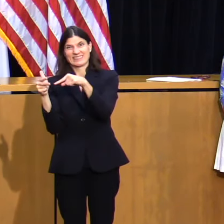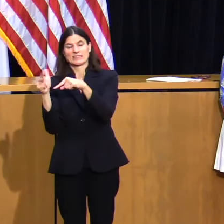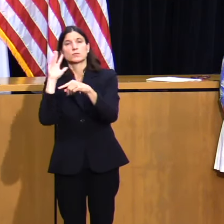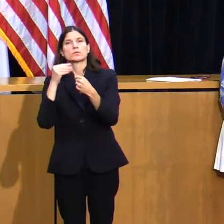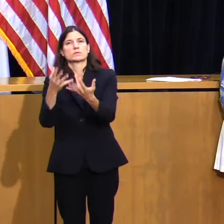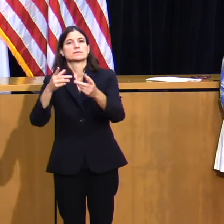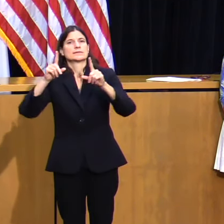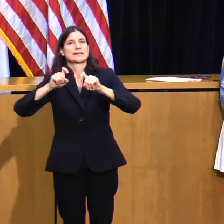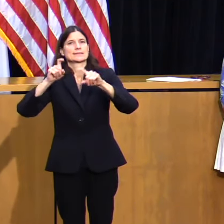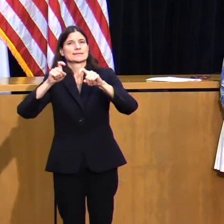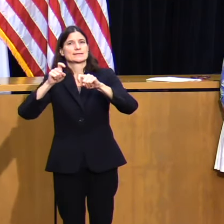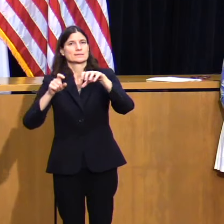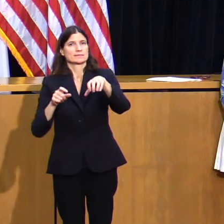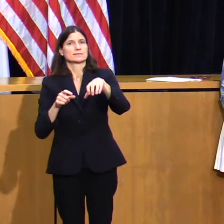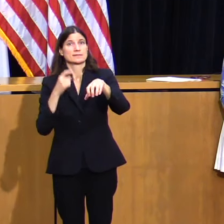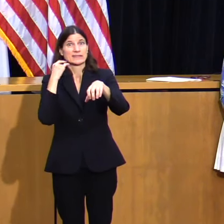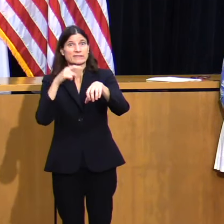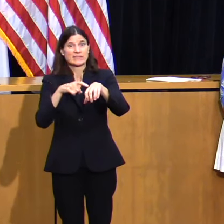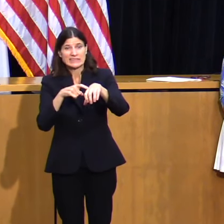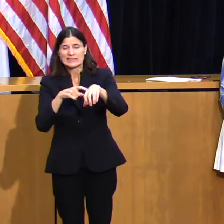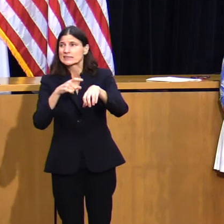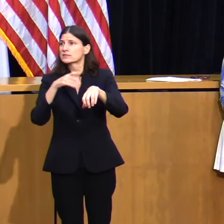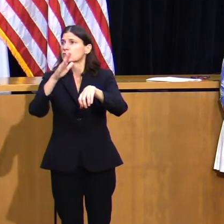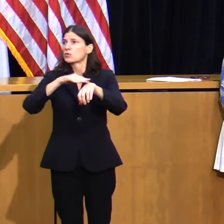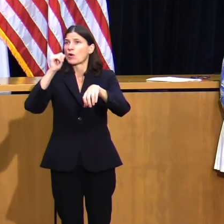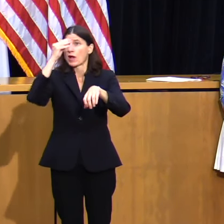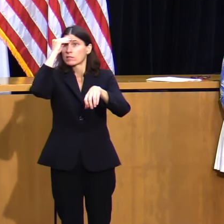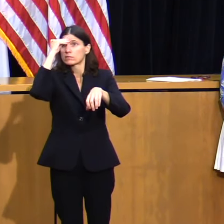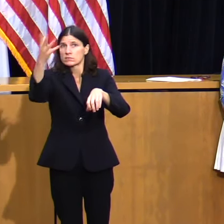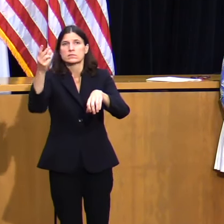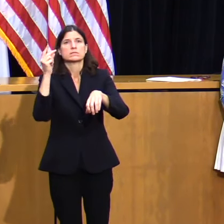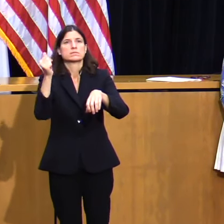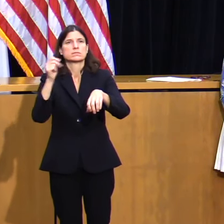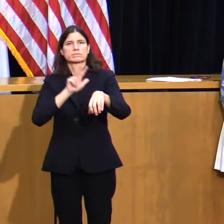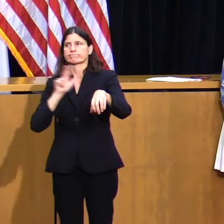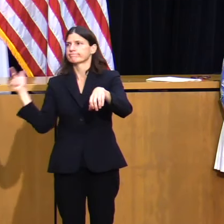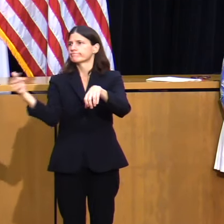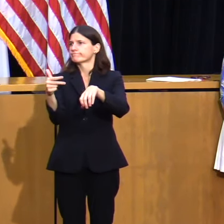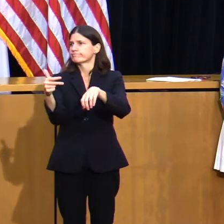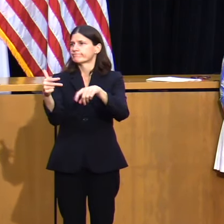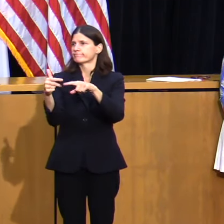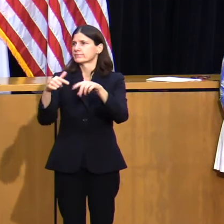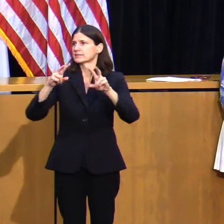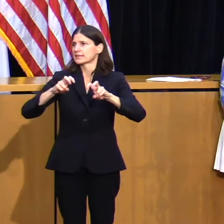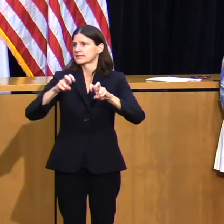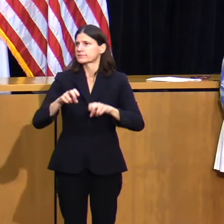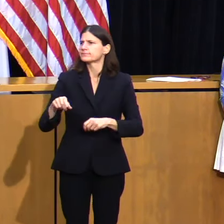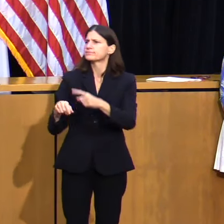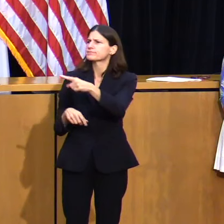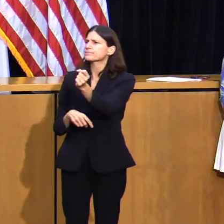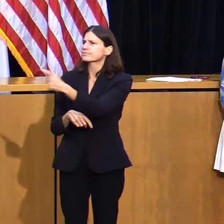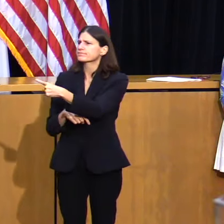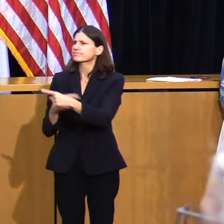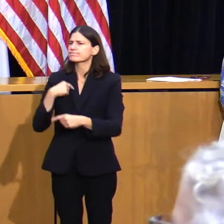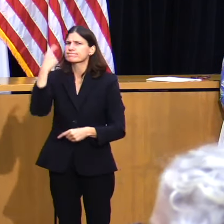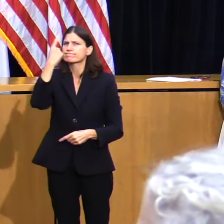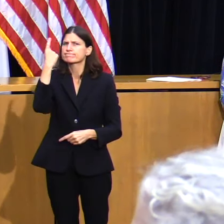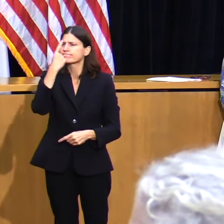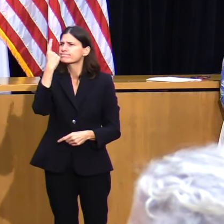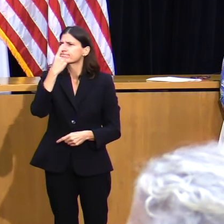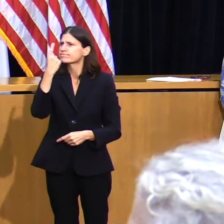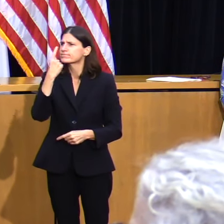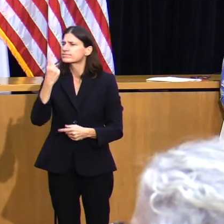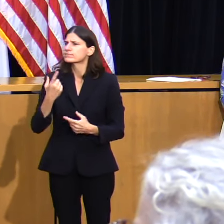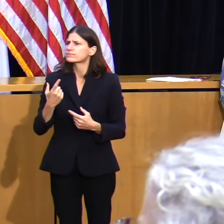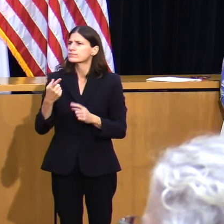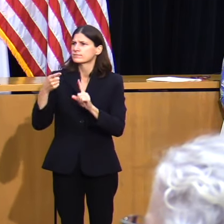the local Department of Public Health in the district in which the school was located. And would kids get tested before they then proceed into school, or is